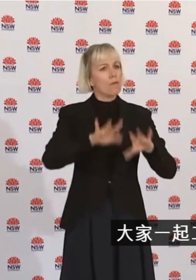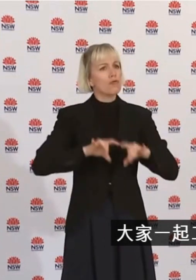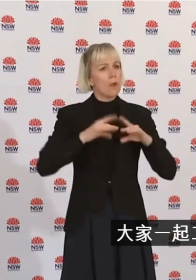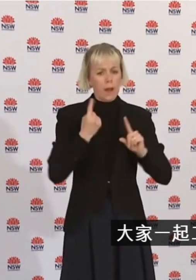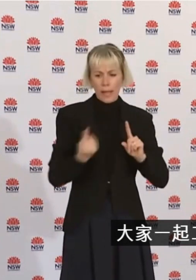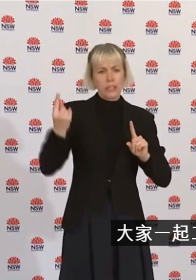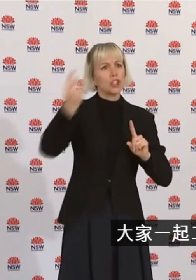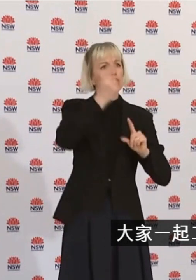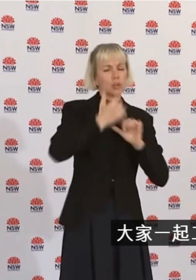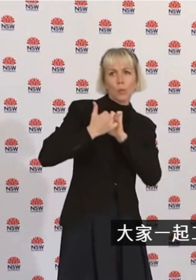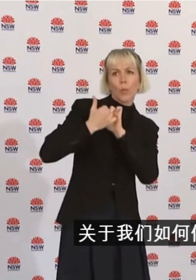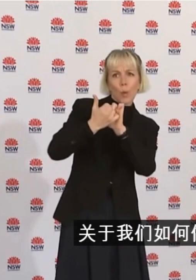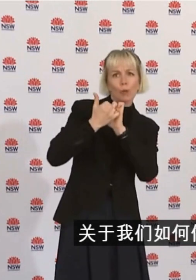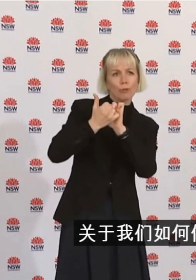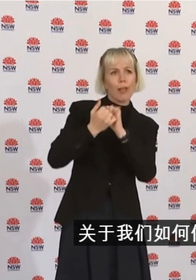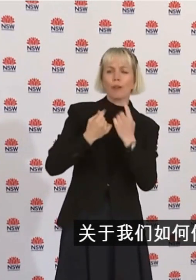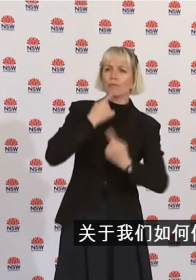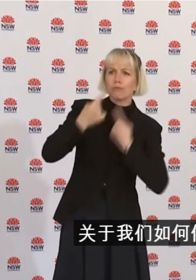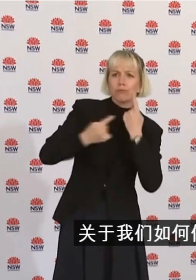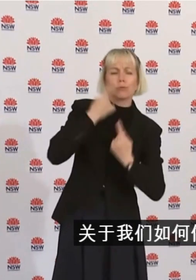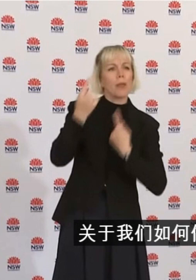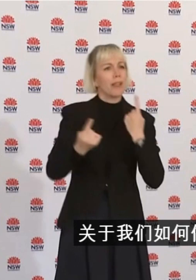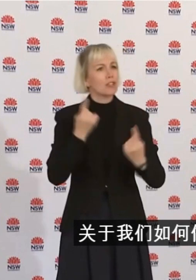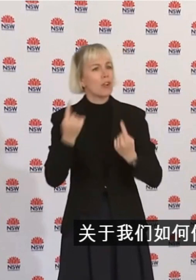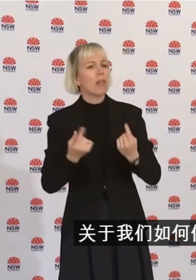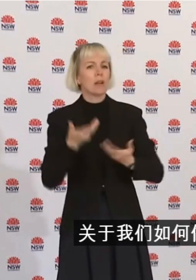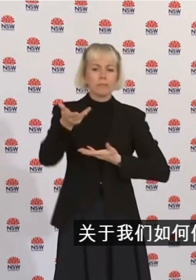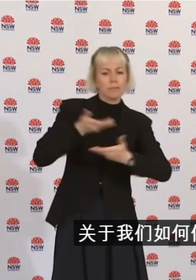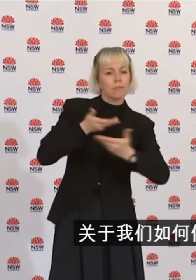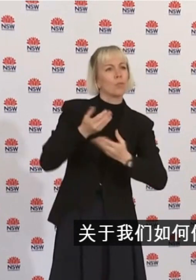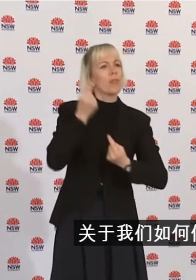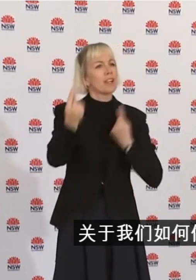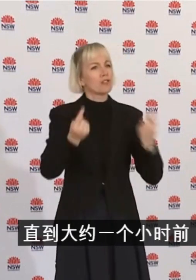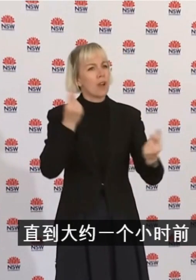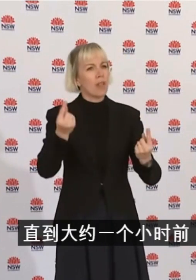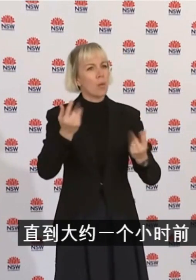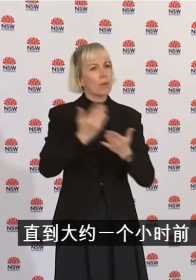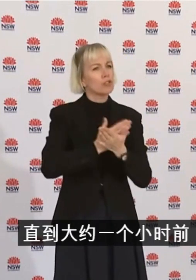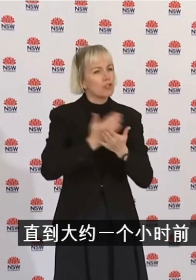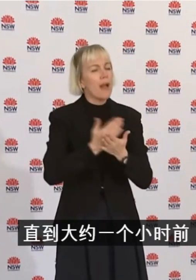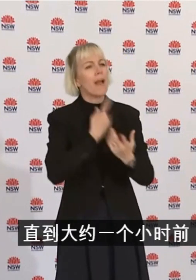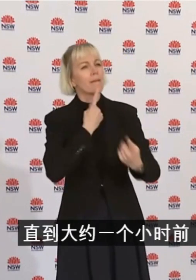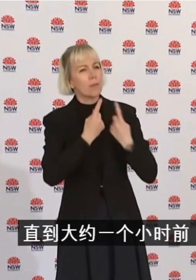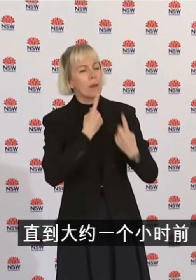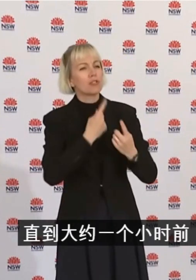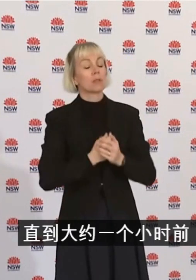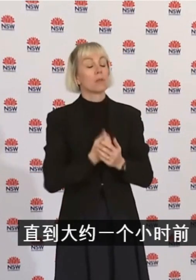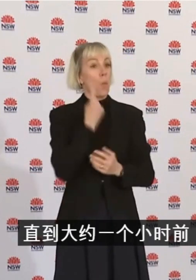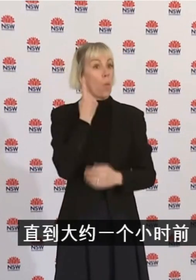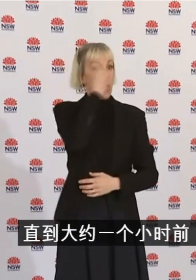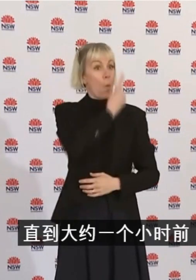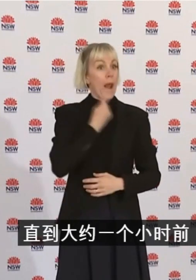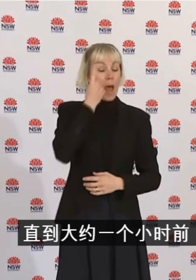we share confidences in each other about how we're doing the work we're doing in our respective states. And as late as only about an hour